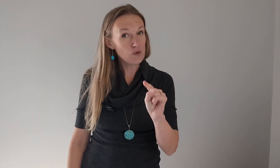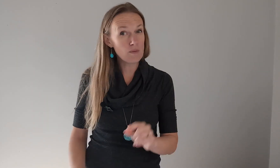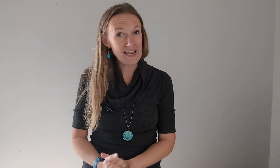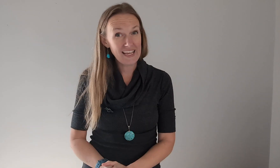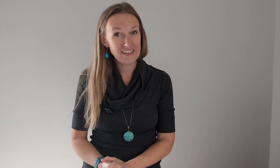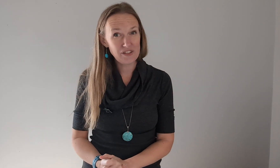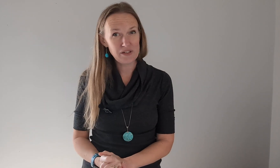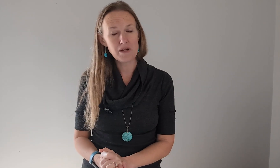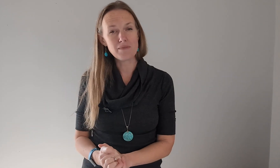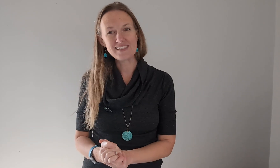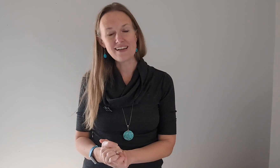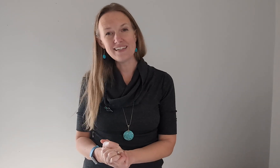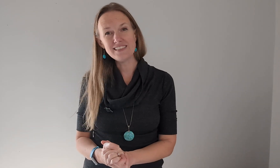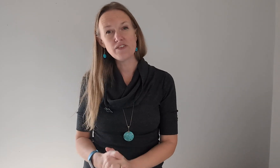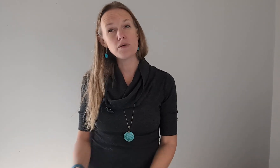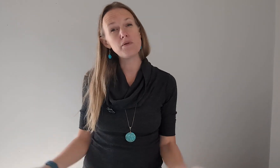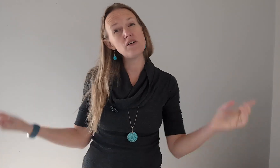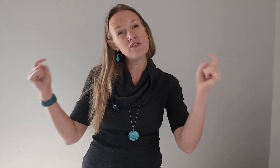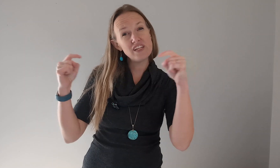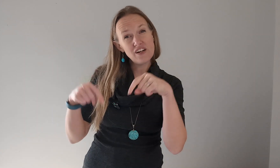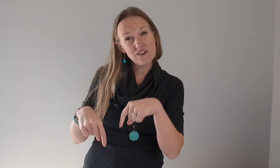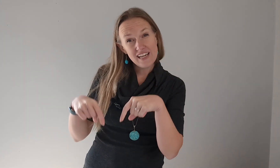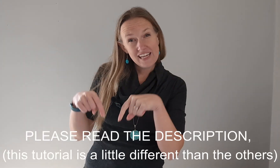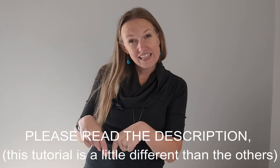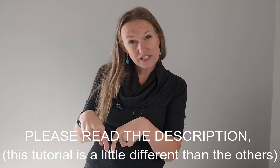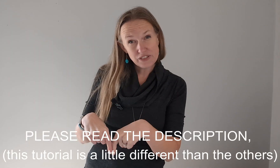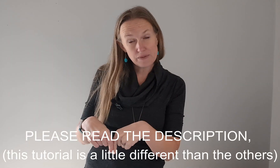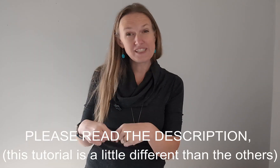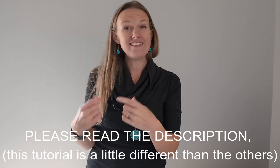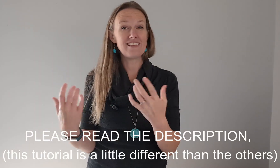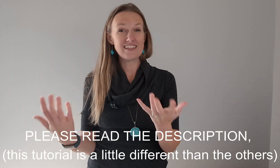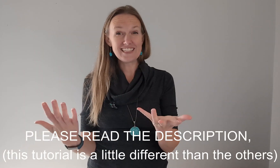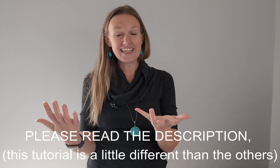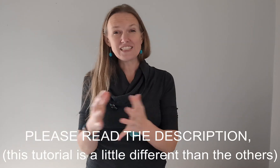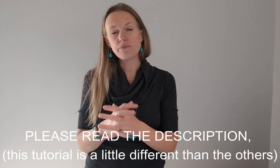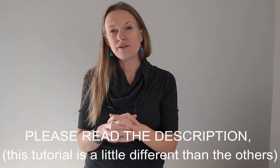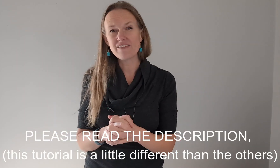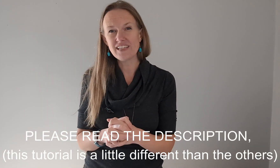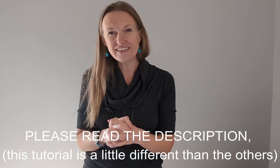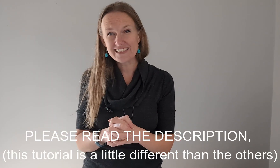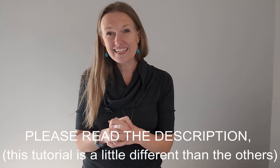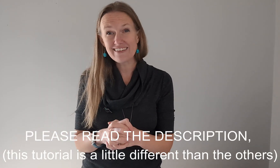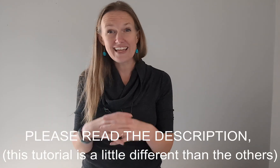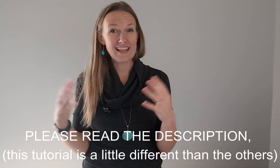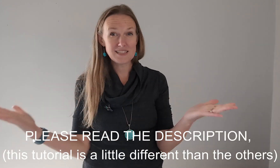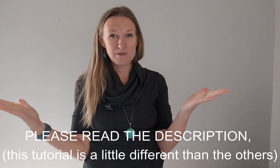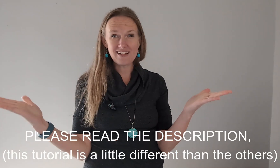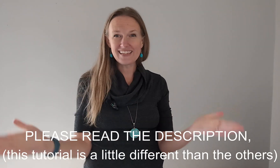you are right-handed, you're going to mirror my signs. If you look below the video in the description, there is a link to print off the lyrics there. And last but not